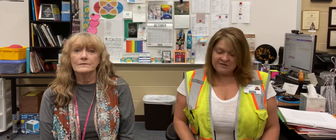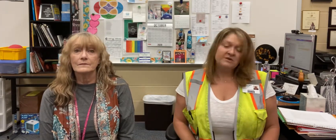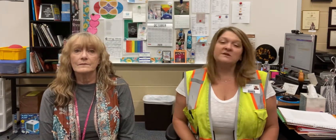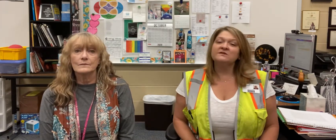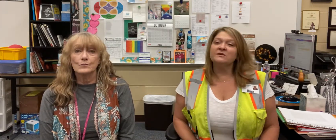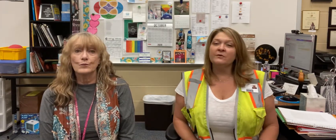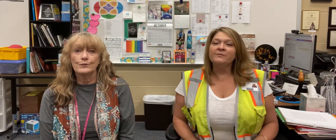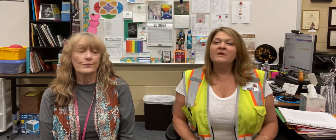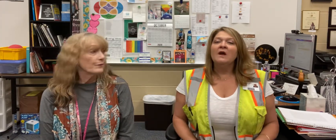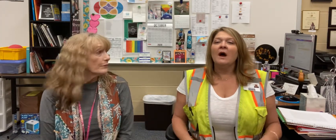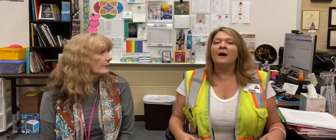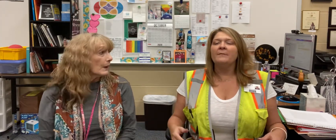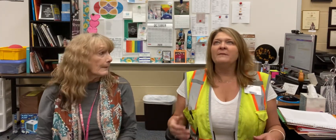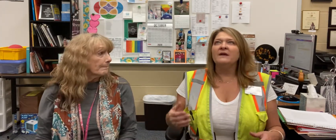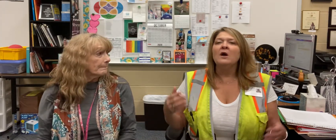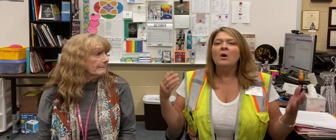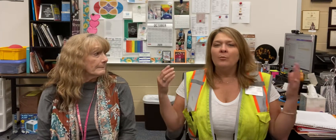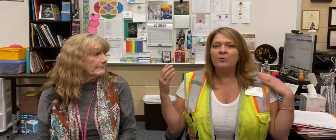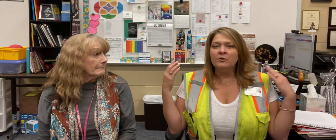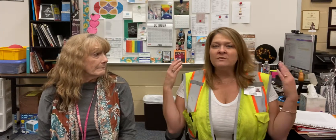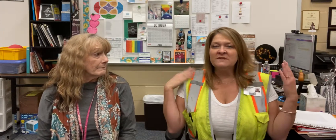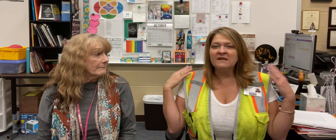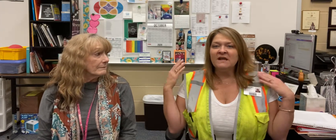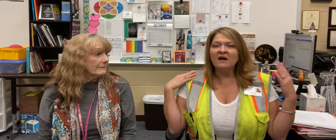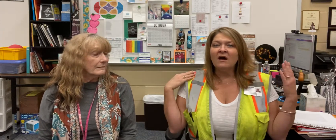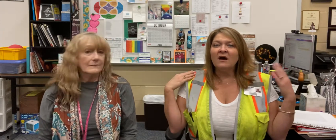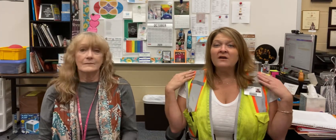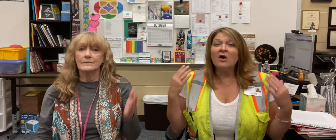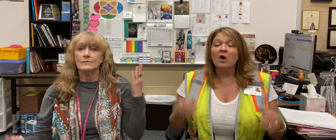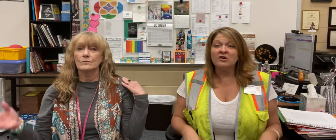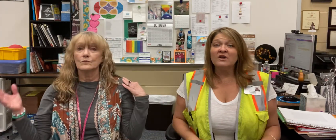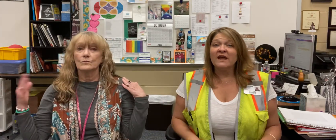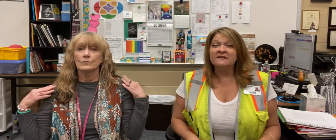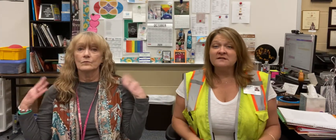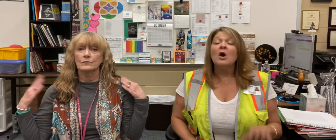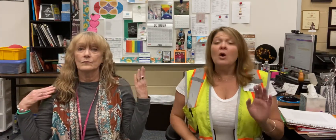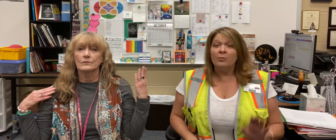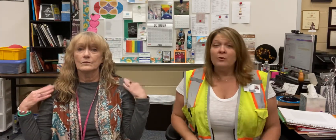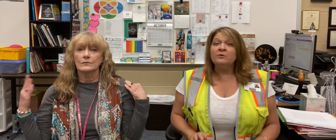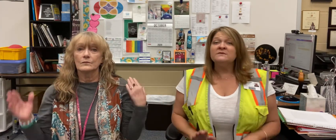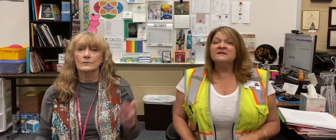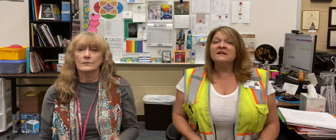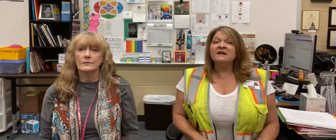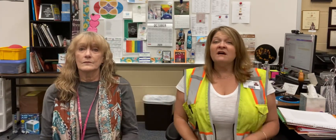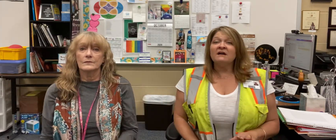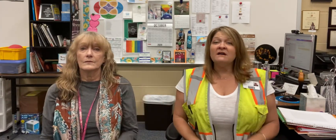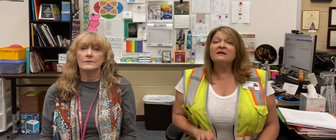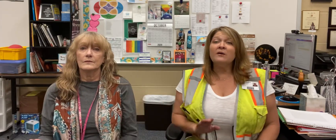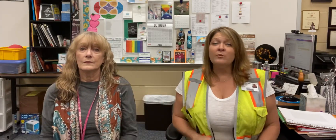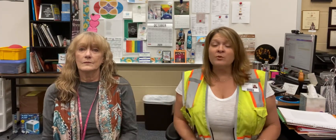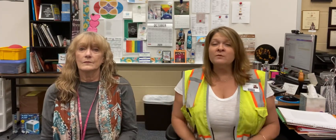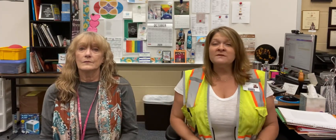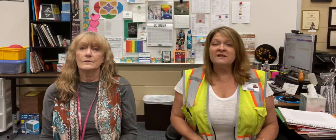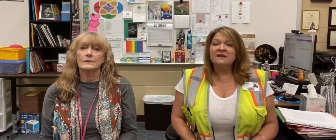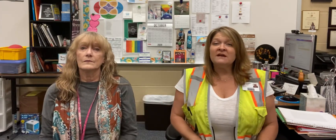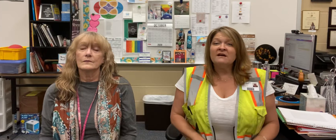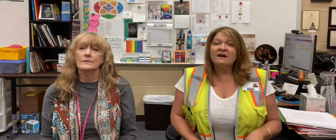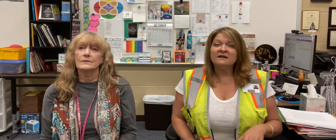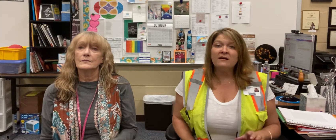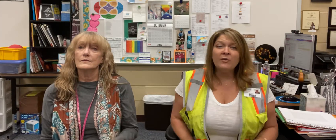can do maybe boom diddy ada on your legs. Boom diddy ada, boom diddy ada,